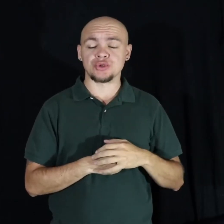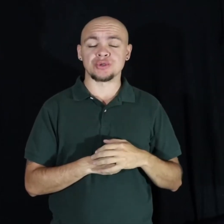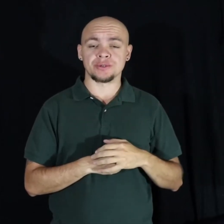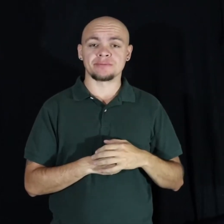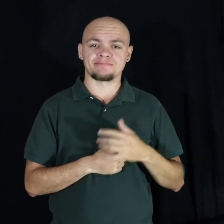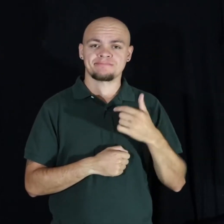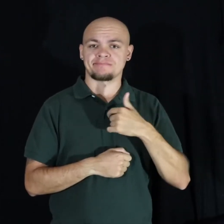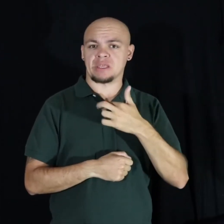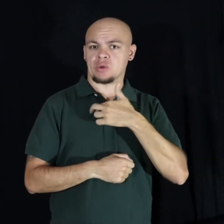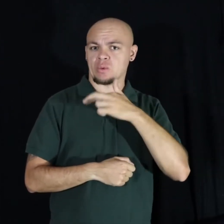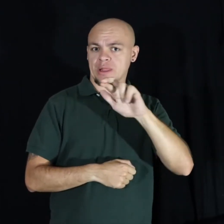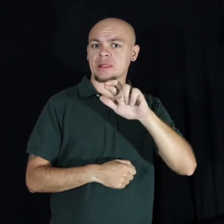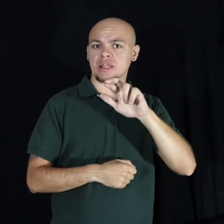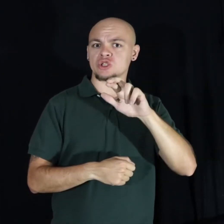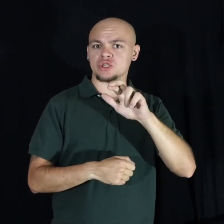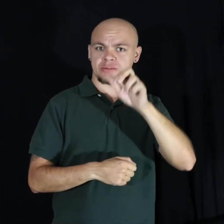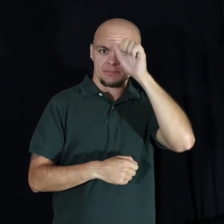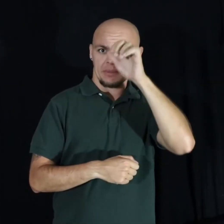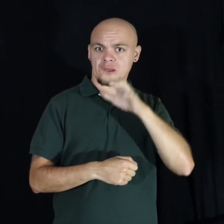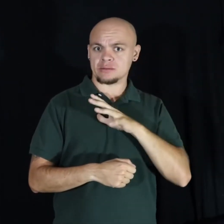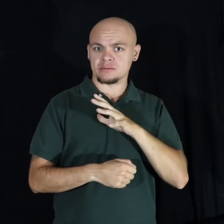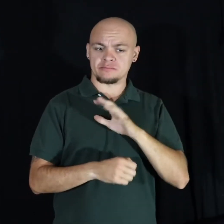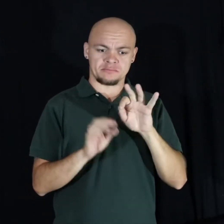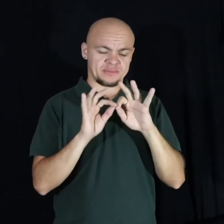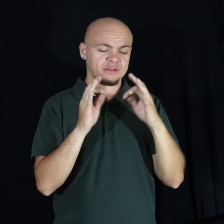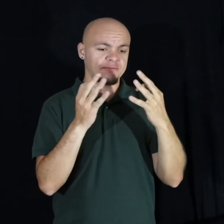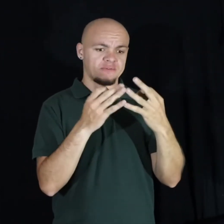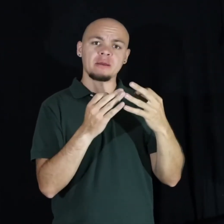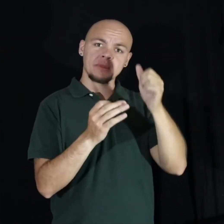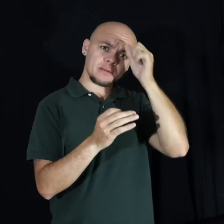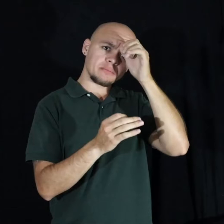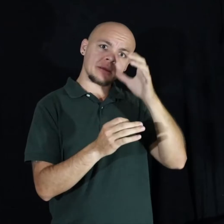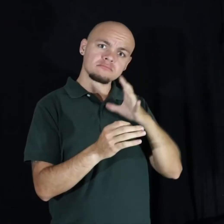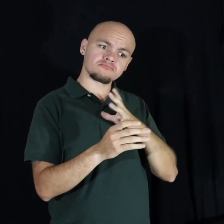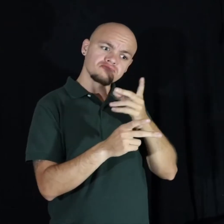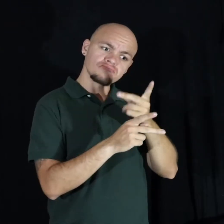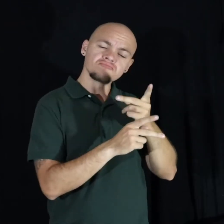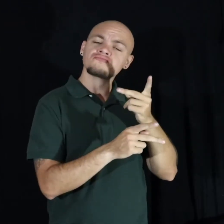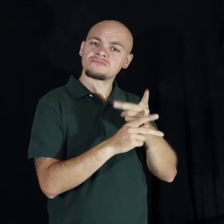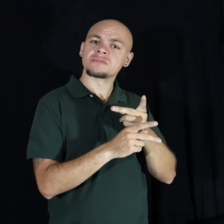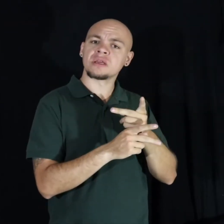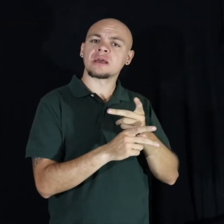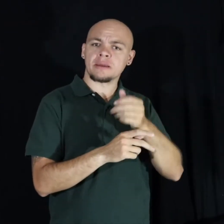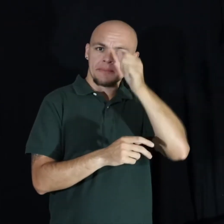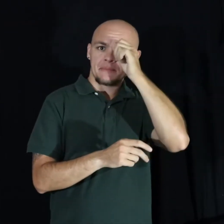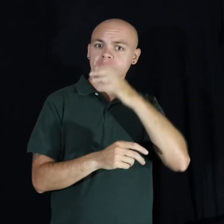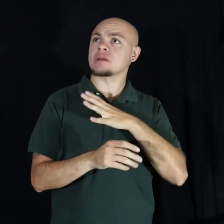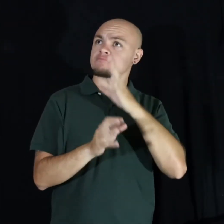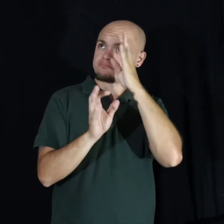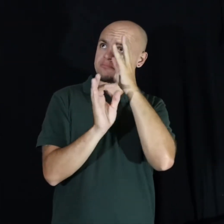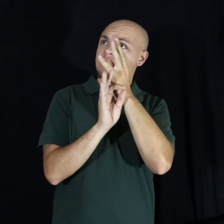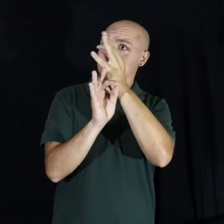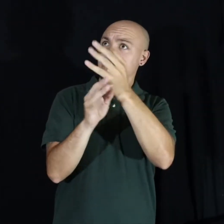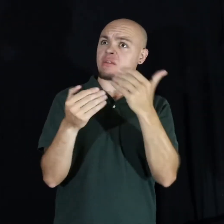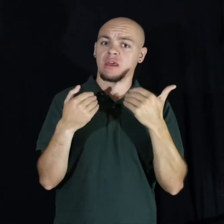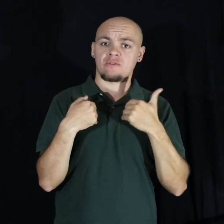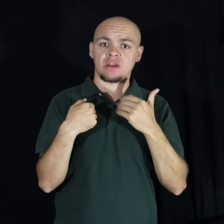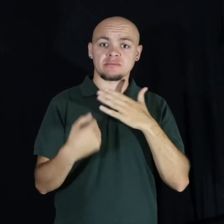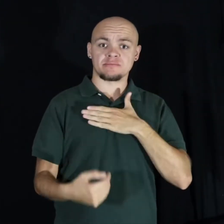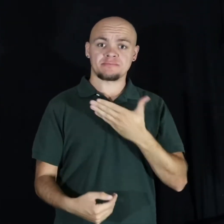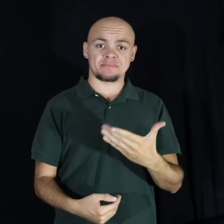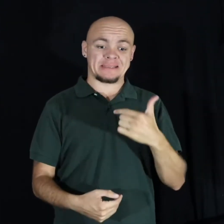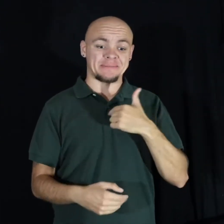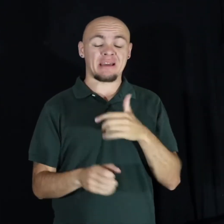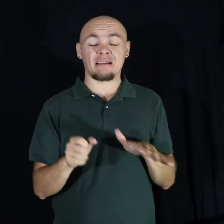a religious man. I'm a family man, man of faith, and by admission, I'm a total